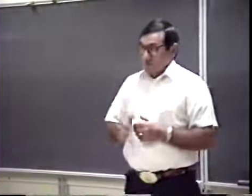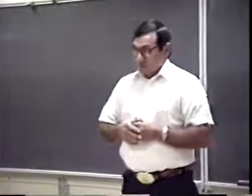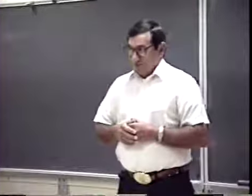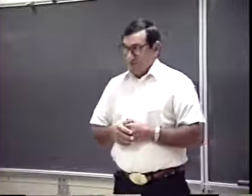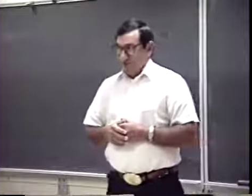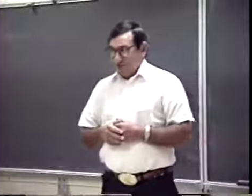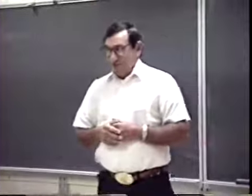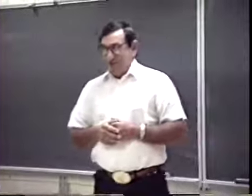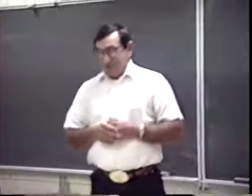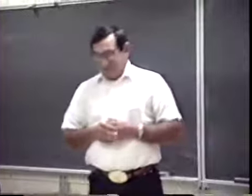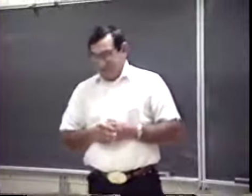coyote's den.